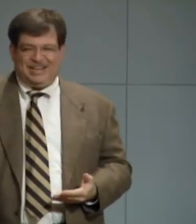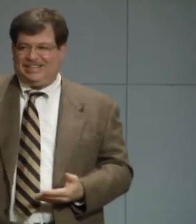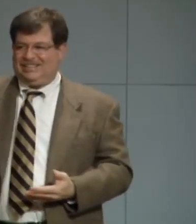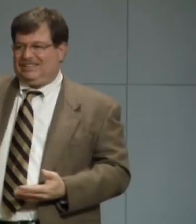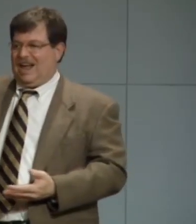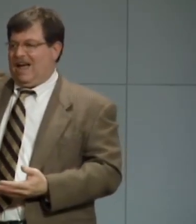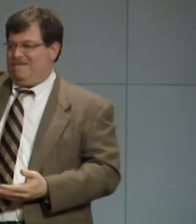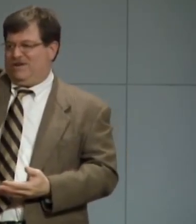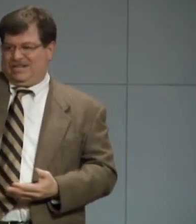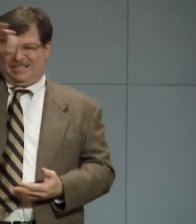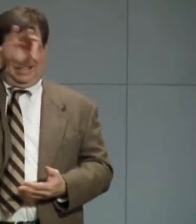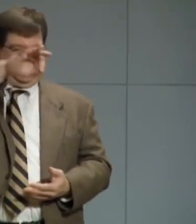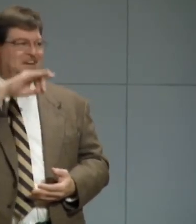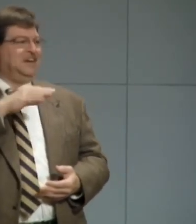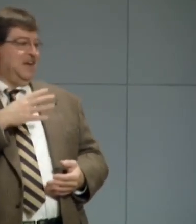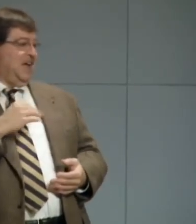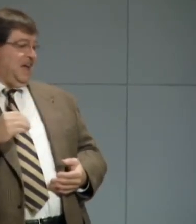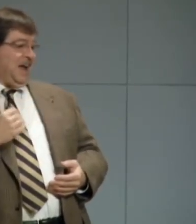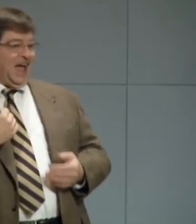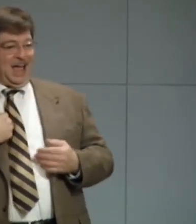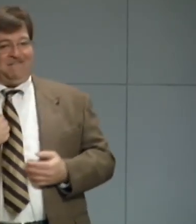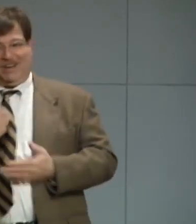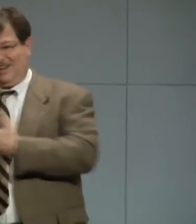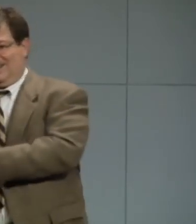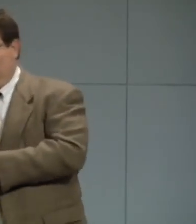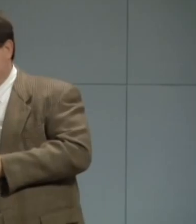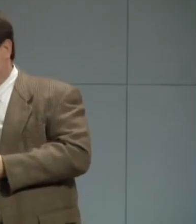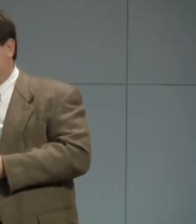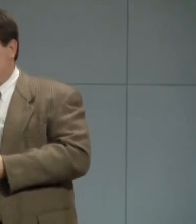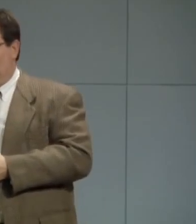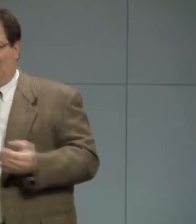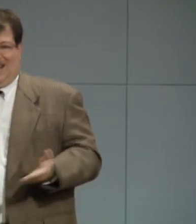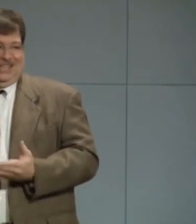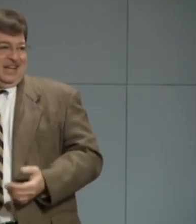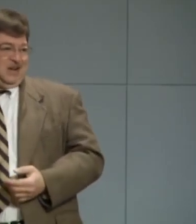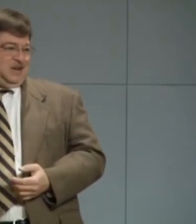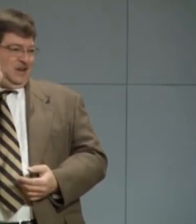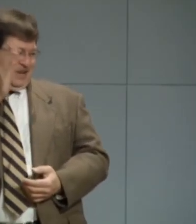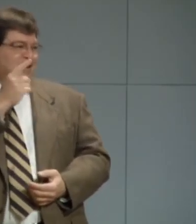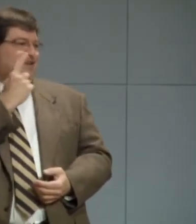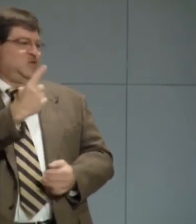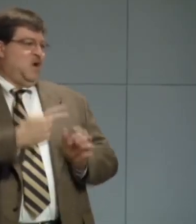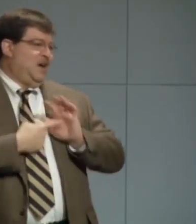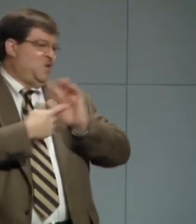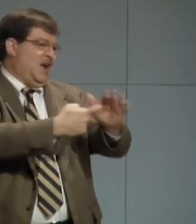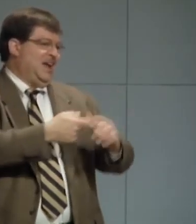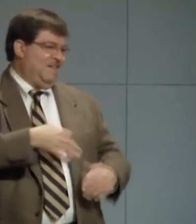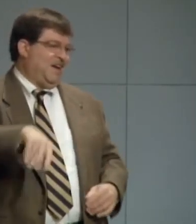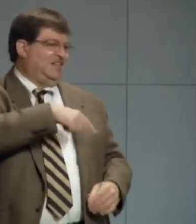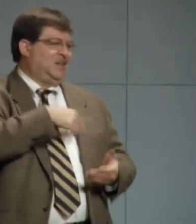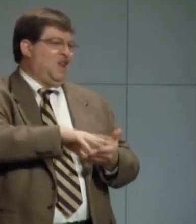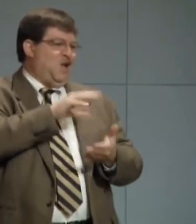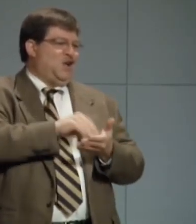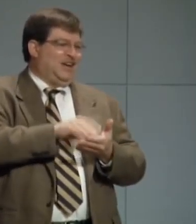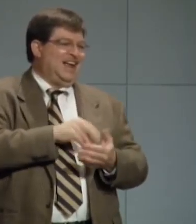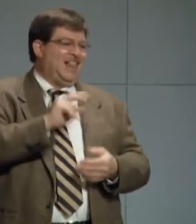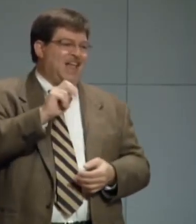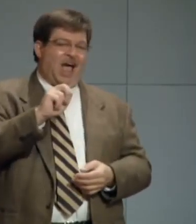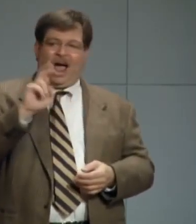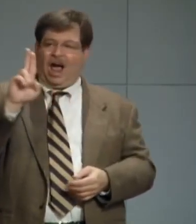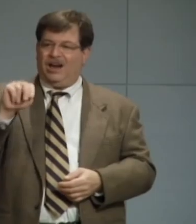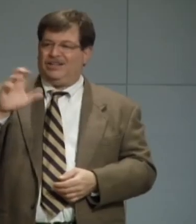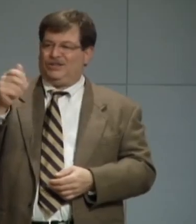Before coming here, I was looking at an old book of mine called Slavery to